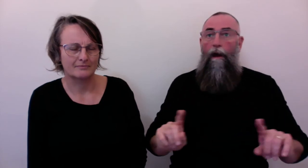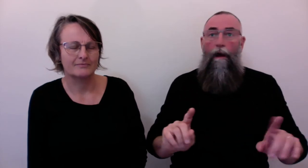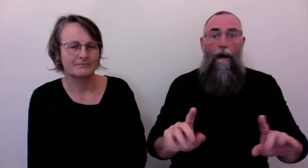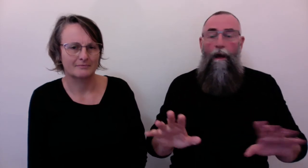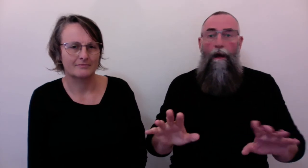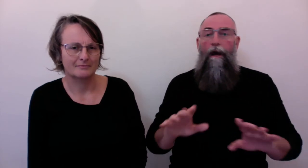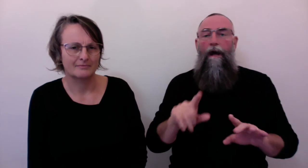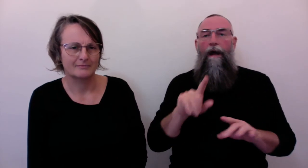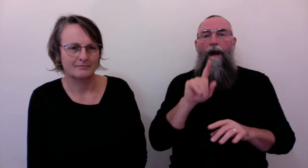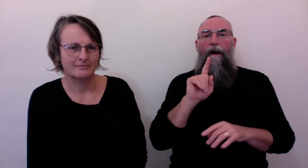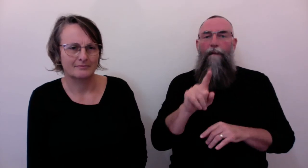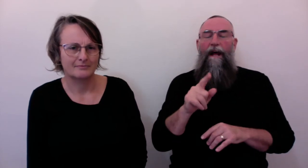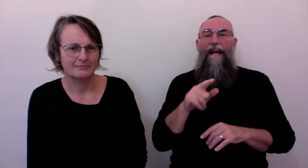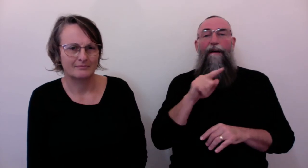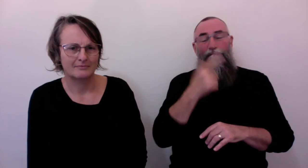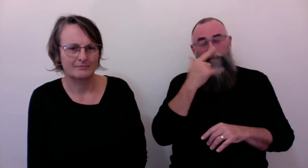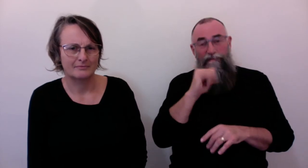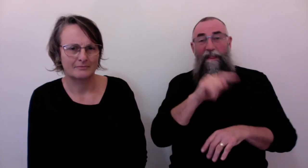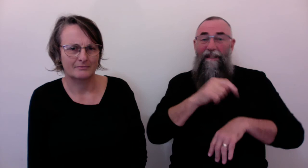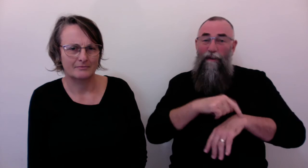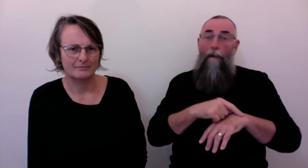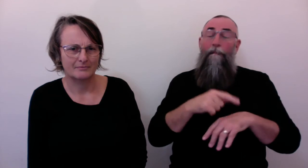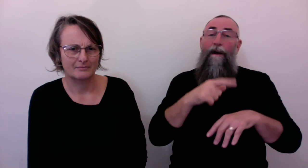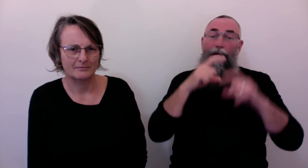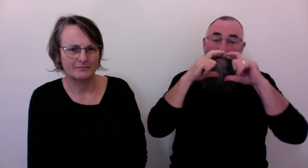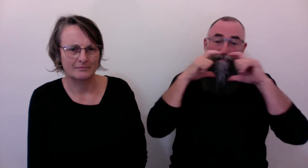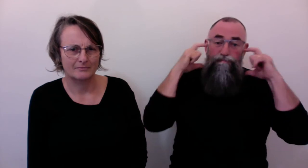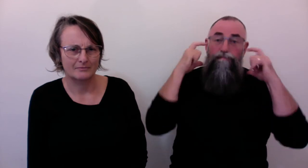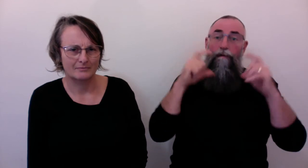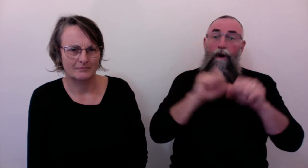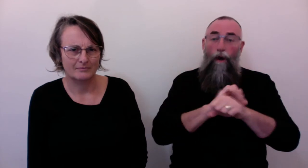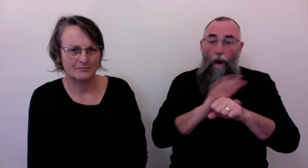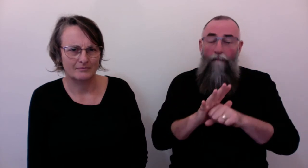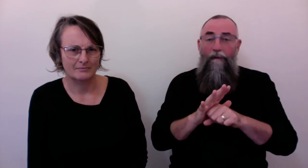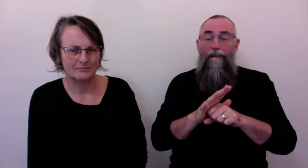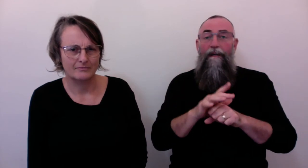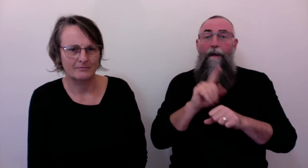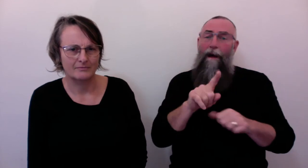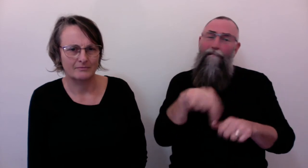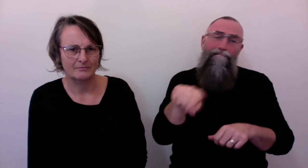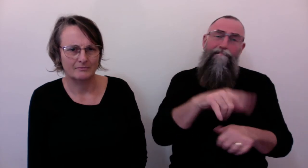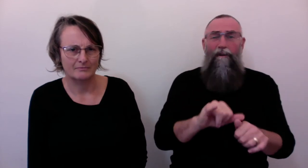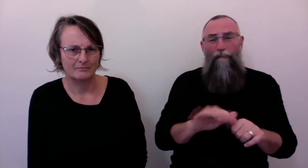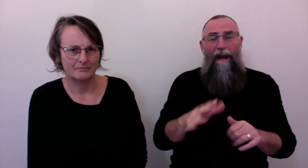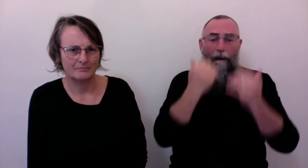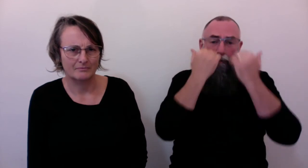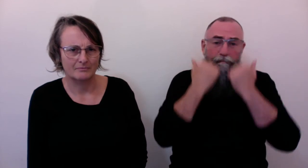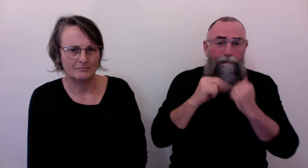Because I was during COVID, so everyone had masks, but everyone was great. Everyone took their mask off when they spoke to me. Because if you're